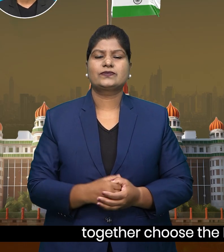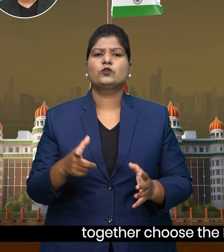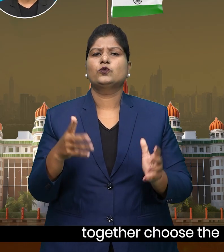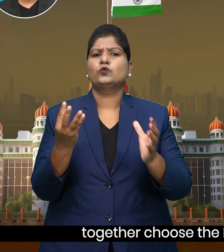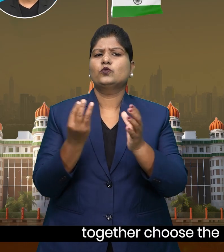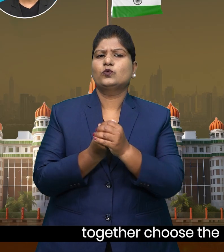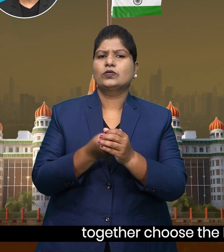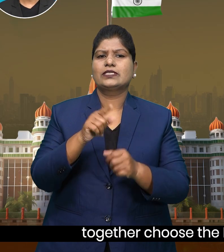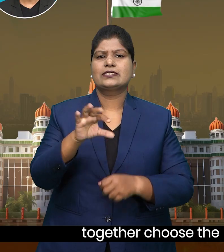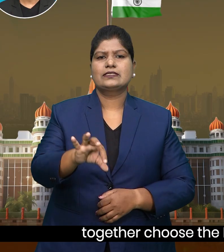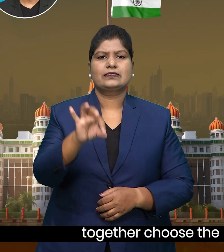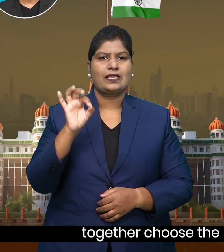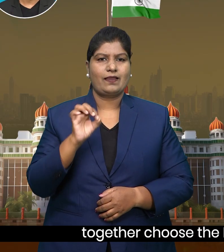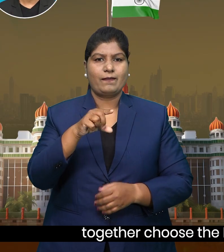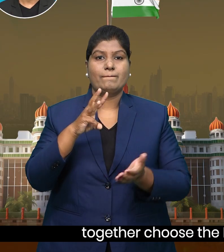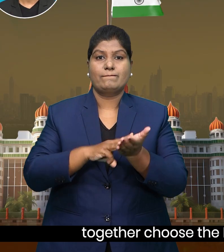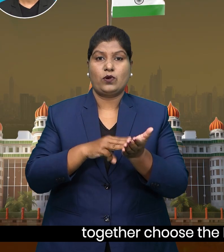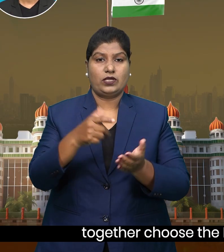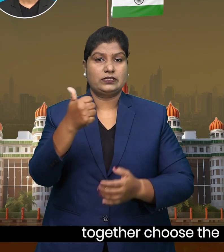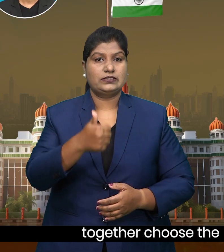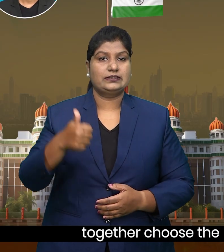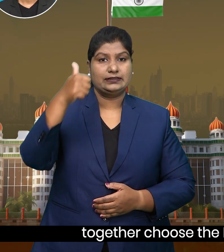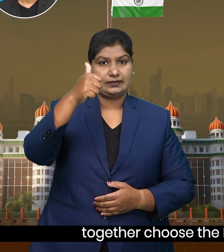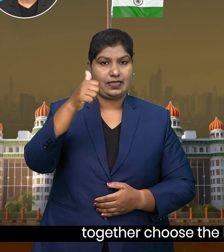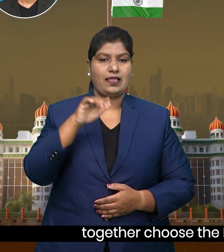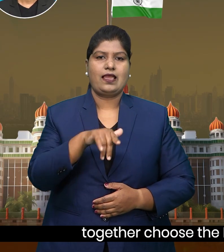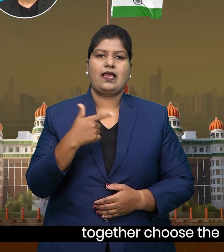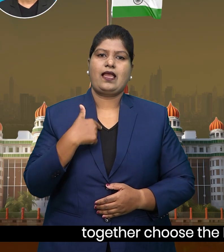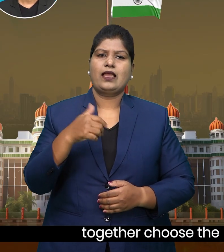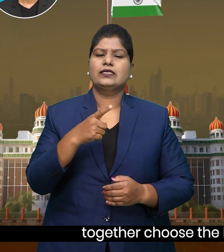together choose the municipal chairman and directly.